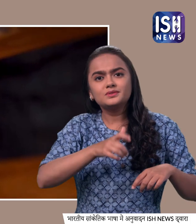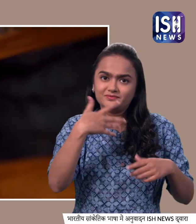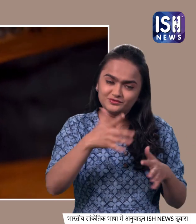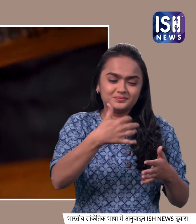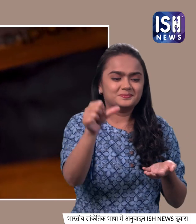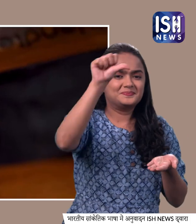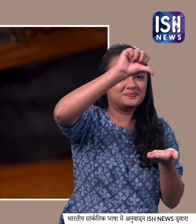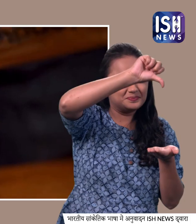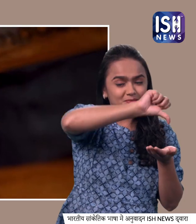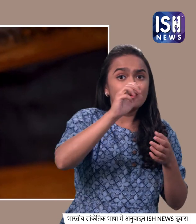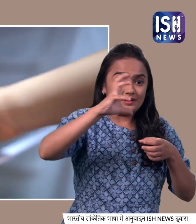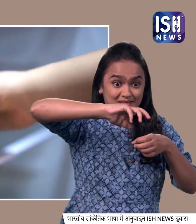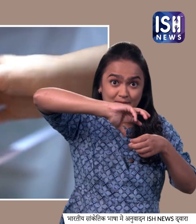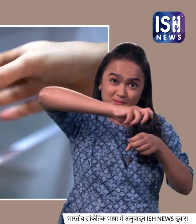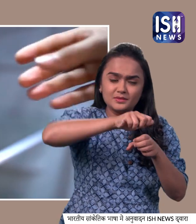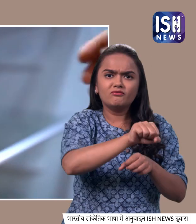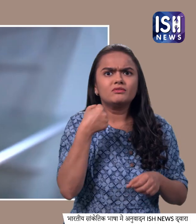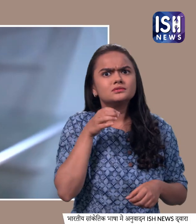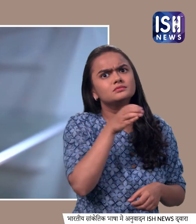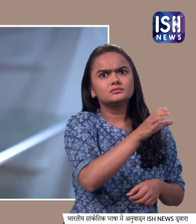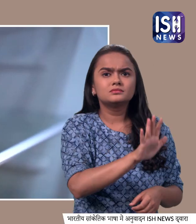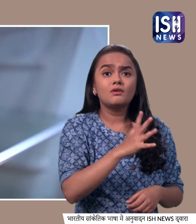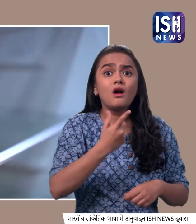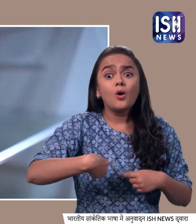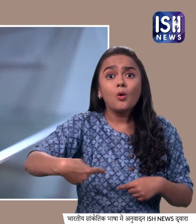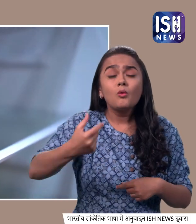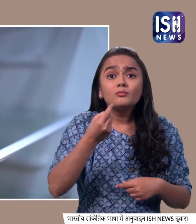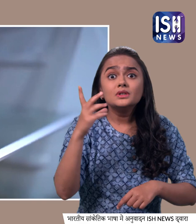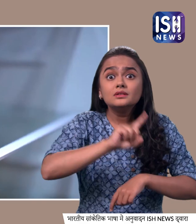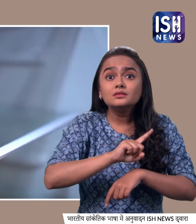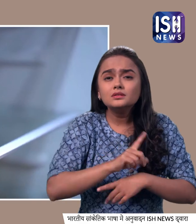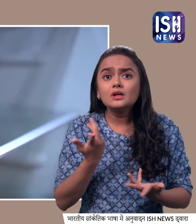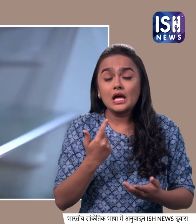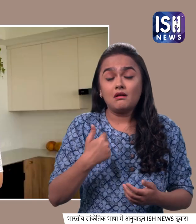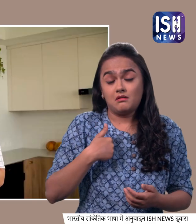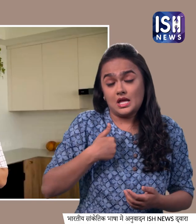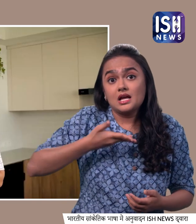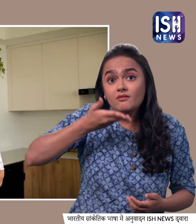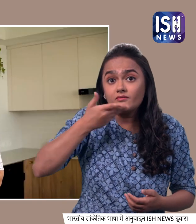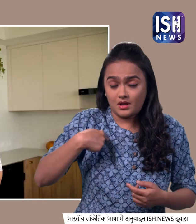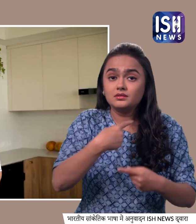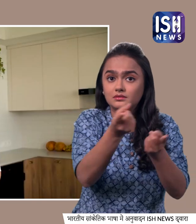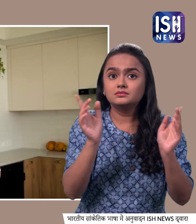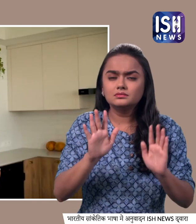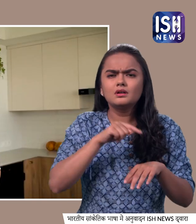jar and store the How much time do to store it? We recommend that you